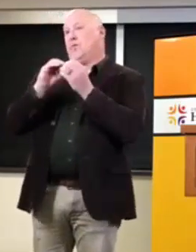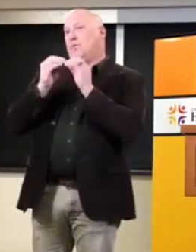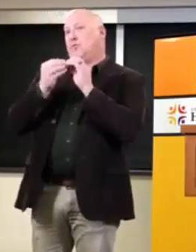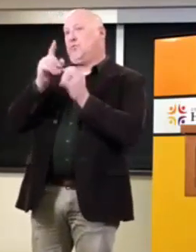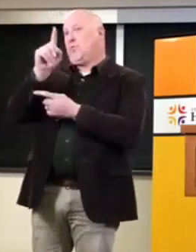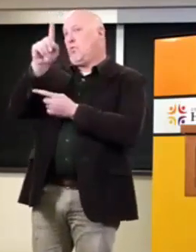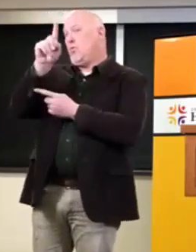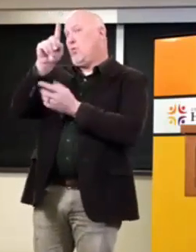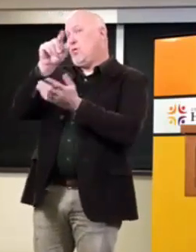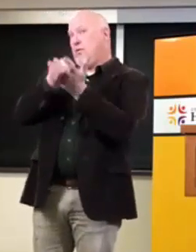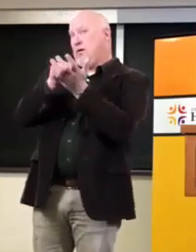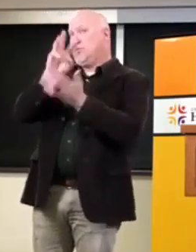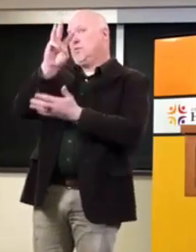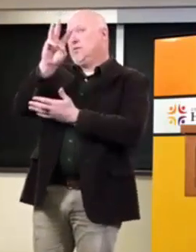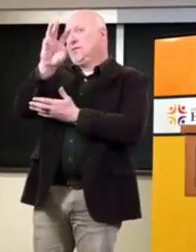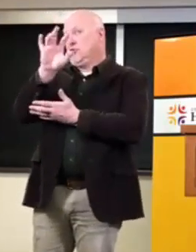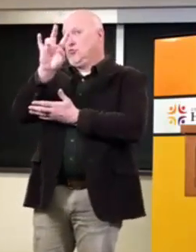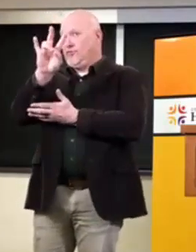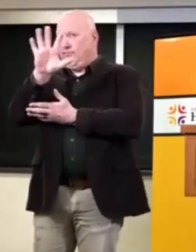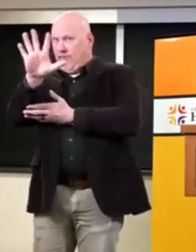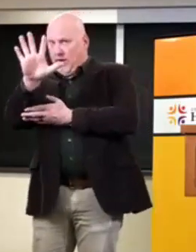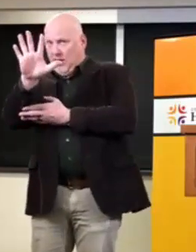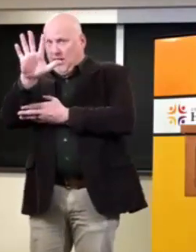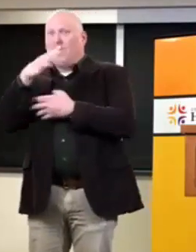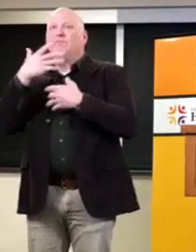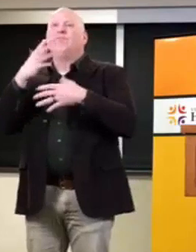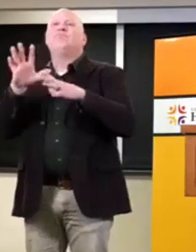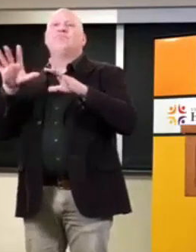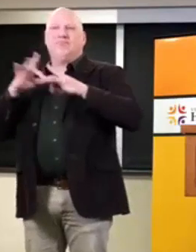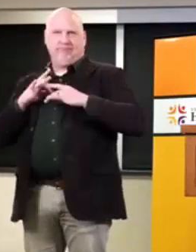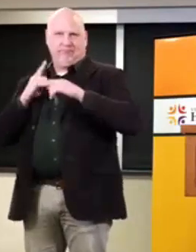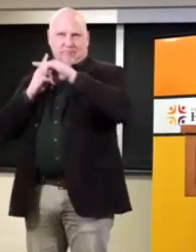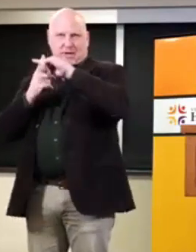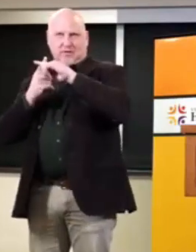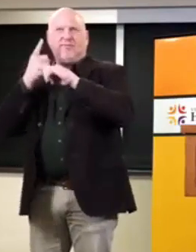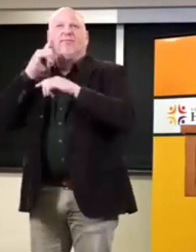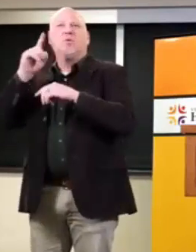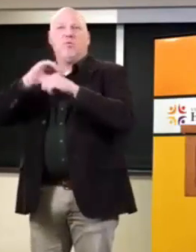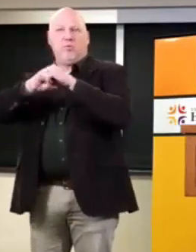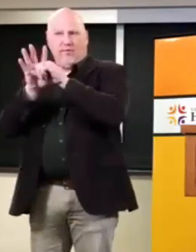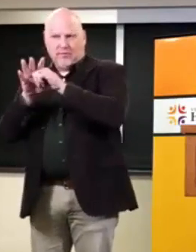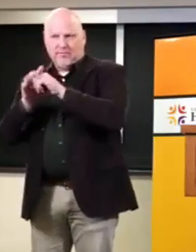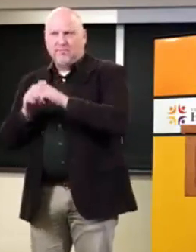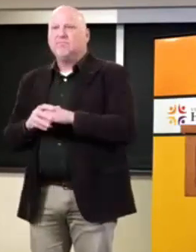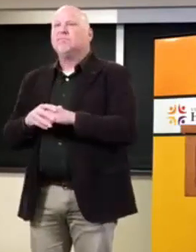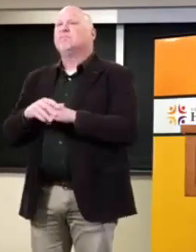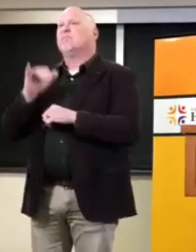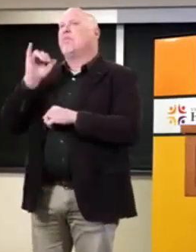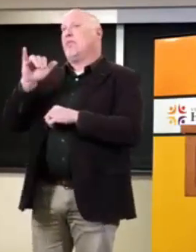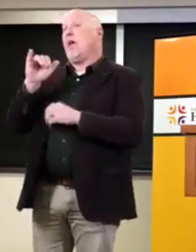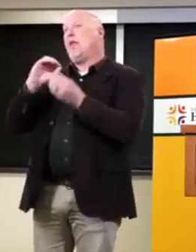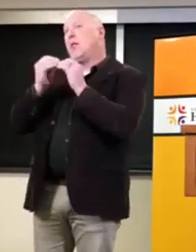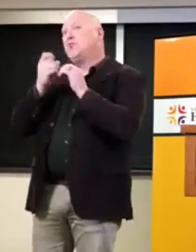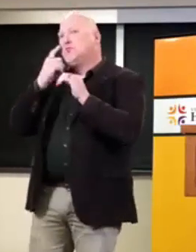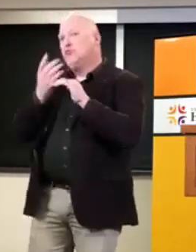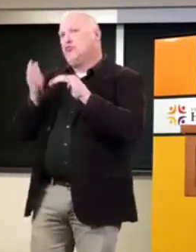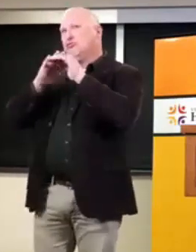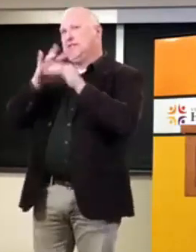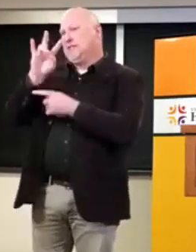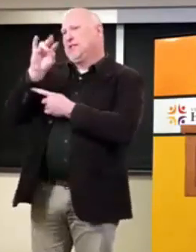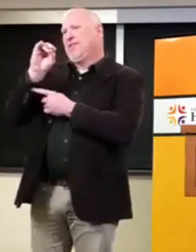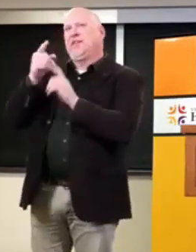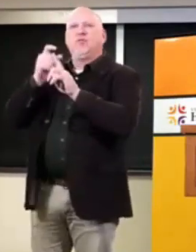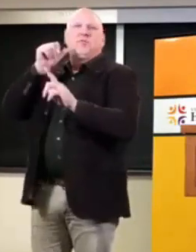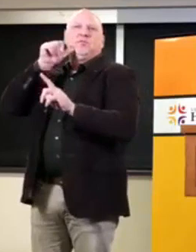1,675 COVID-19 cases in Utah. That's an increase of 70 from yesterday. It's important to not focus on